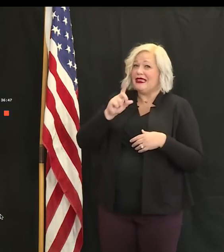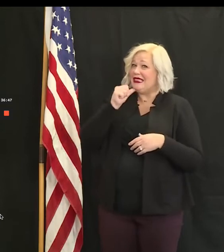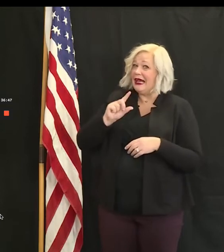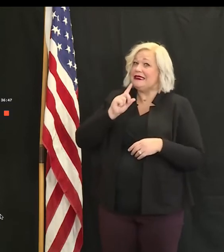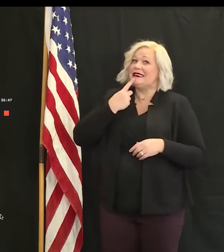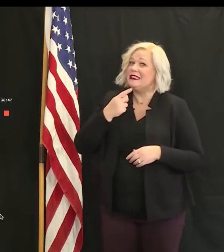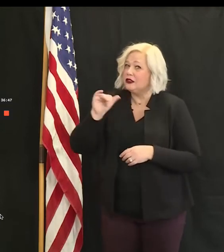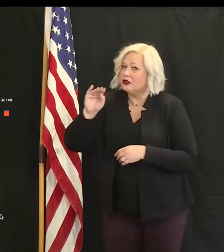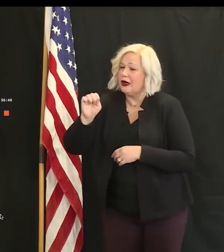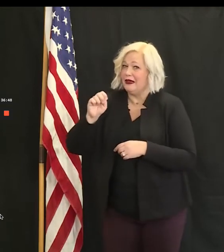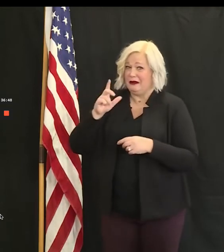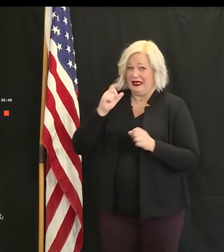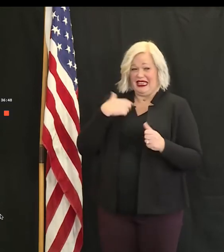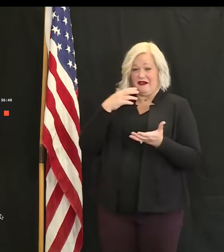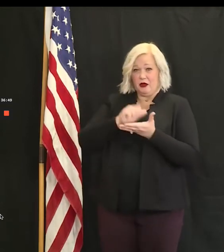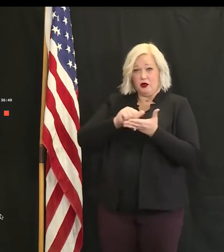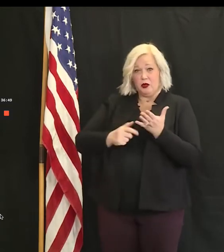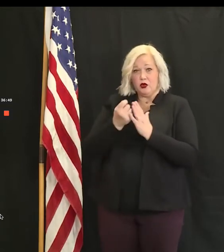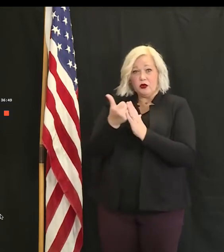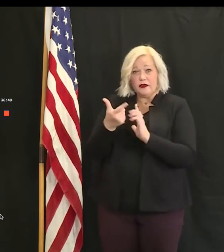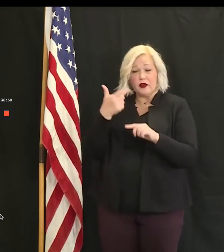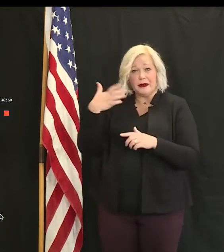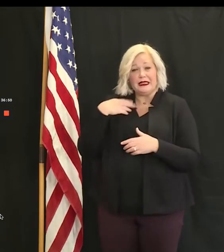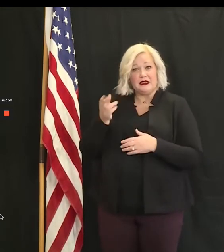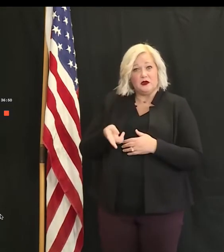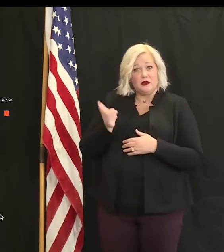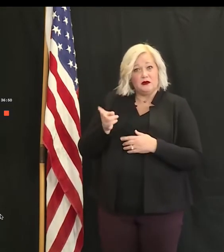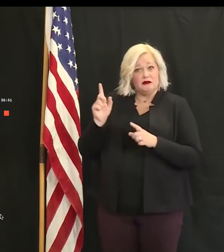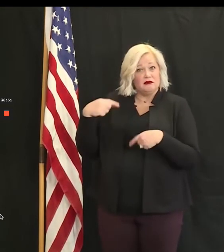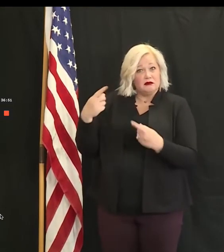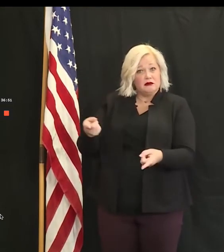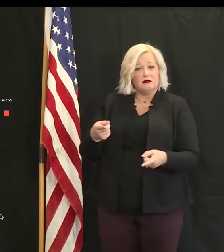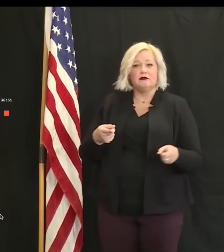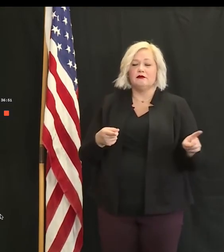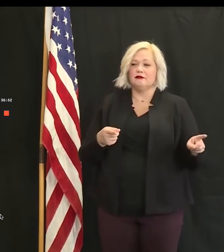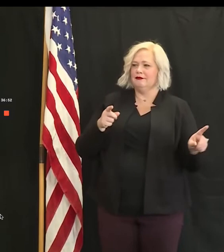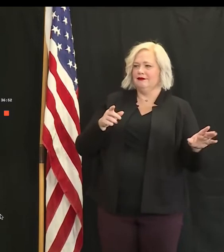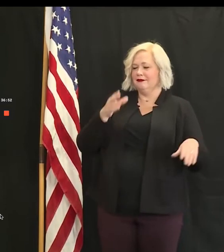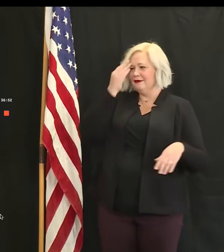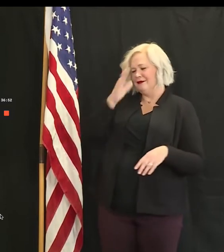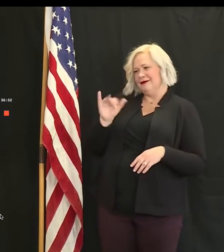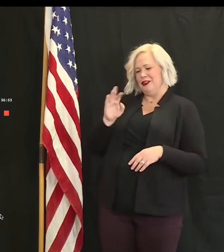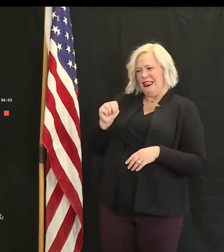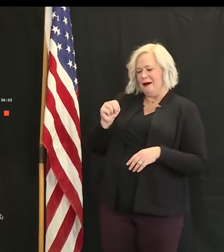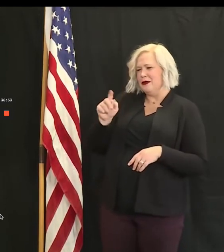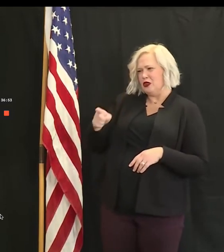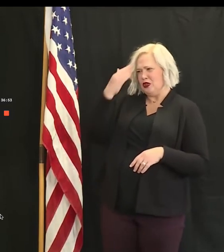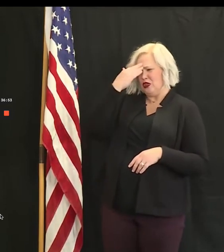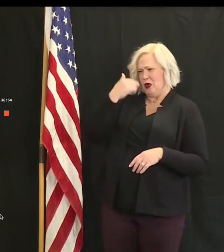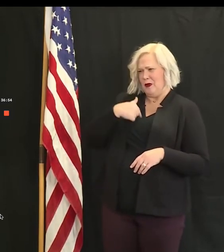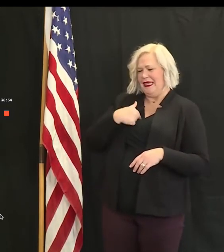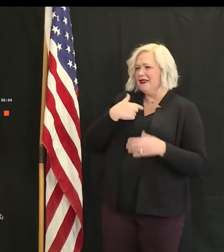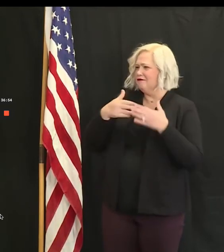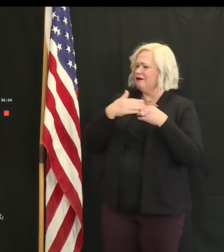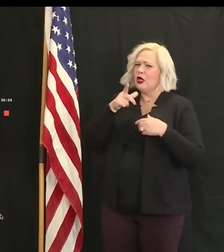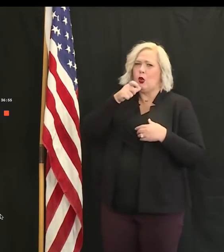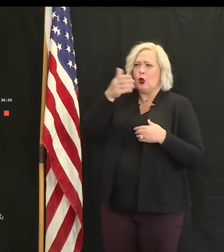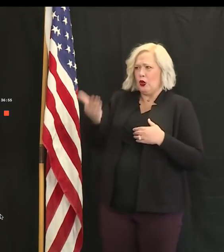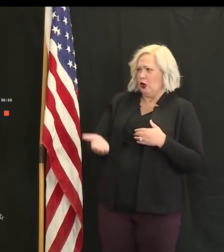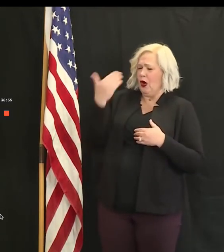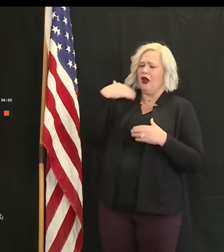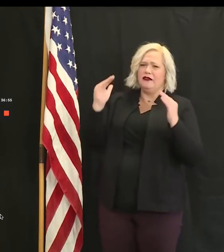this expunged from his record? Hey, Jim, I think you know me well enough to know by now that it doesn't matter how high profile you are, how